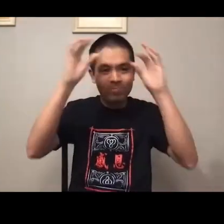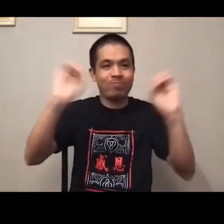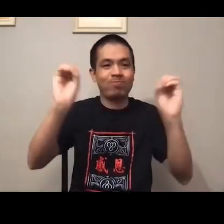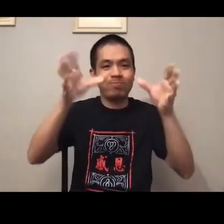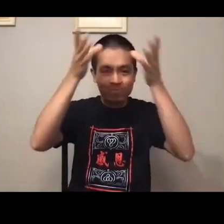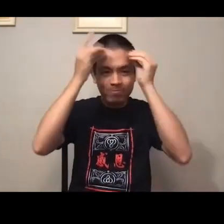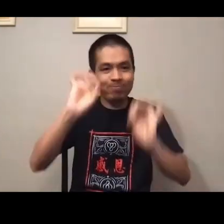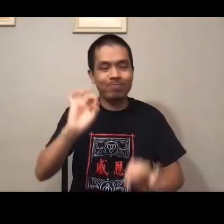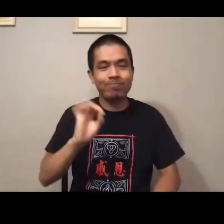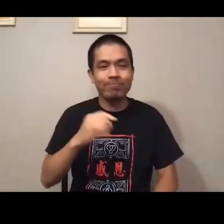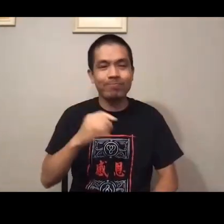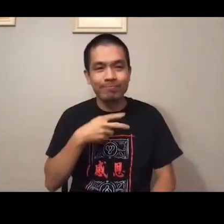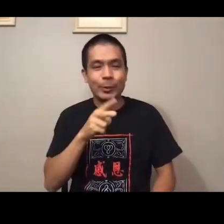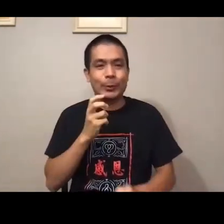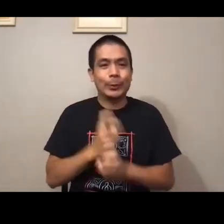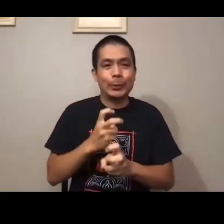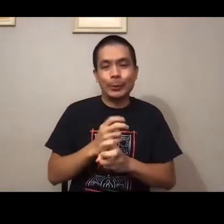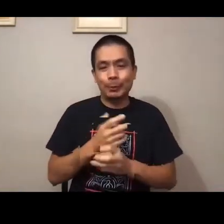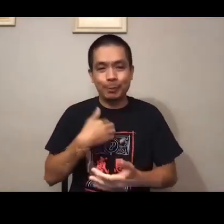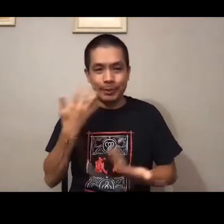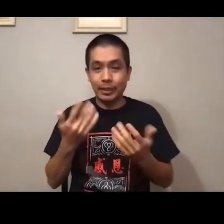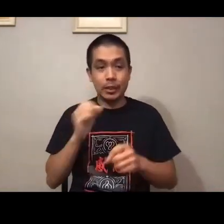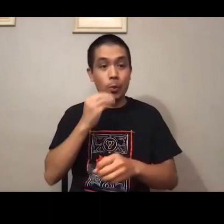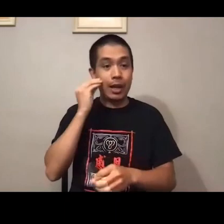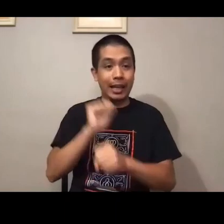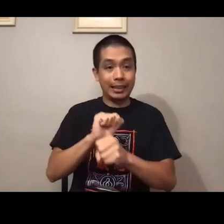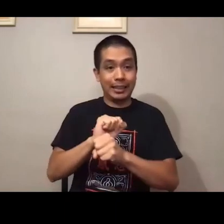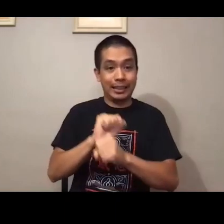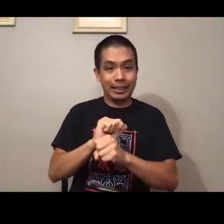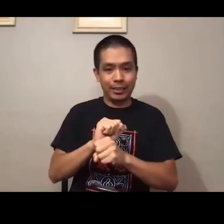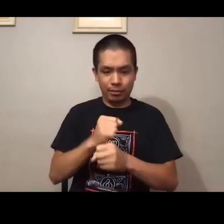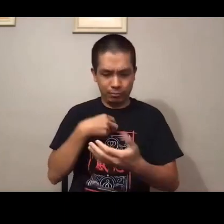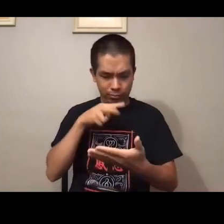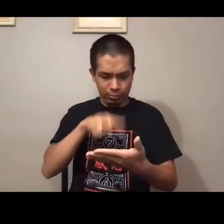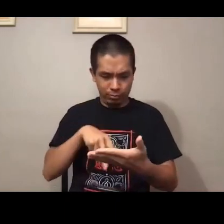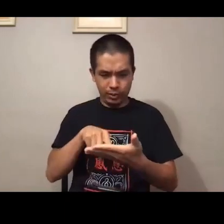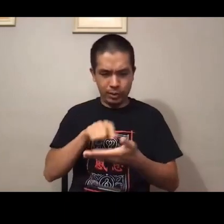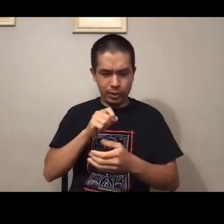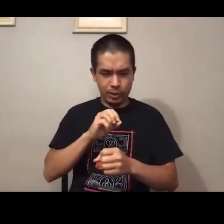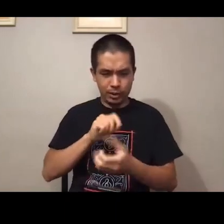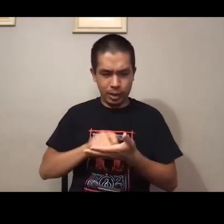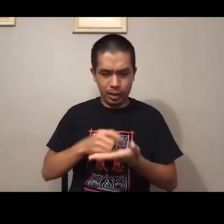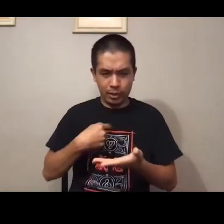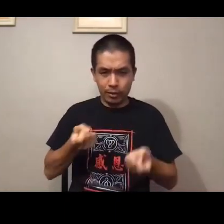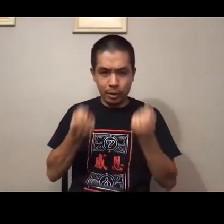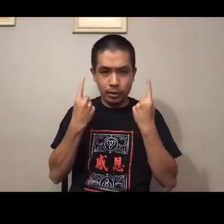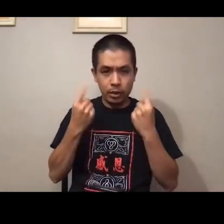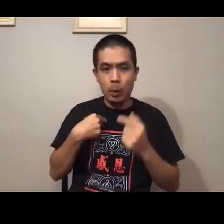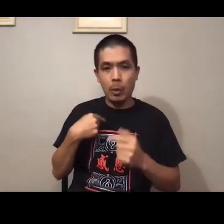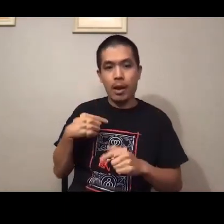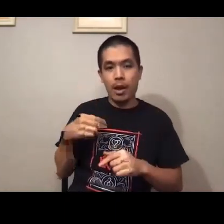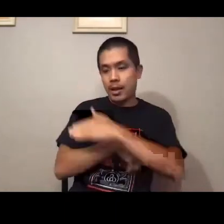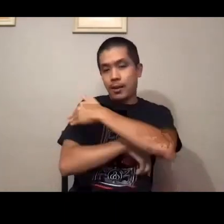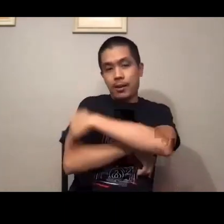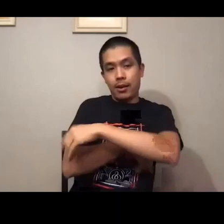it did not help me to learn anything at all. It was very difficult. I would look